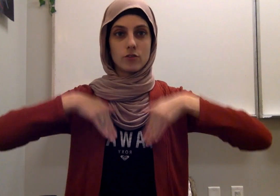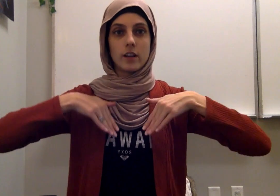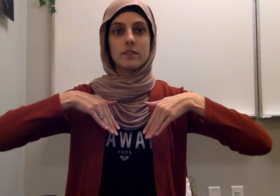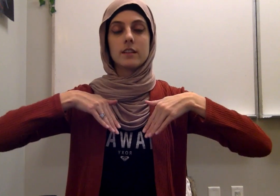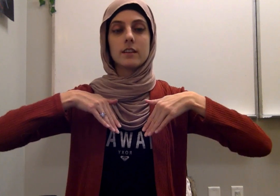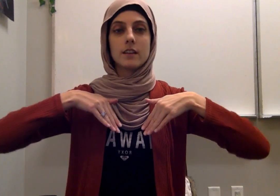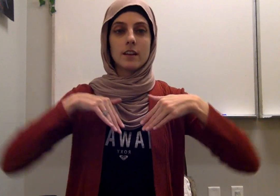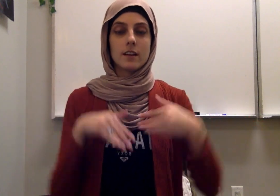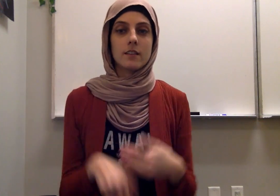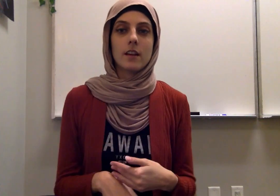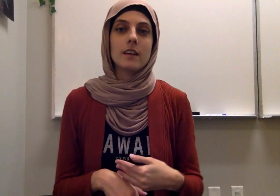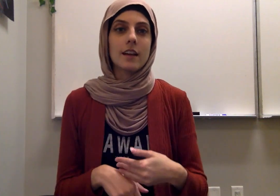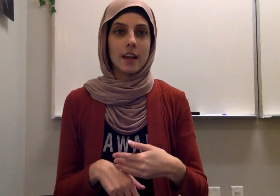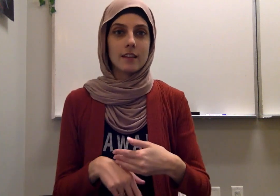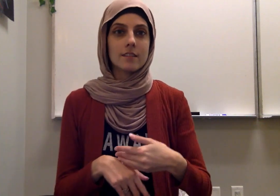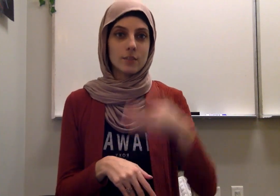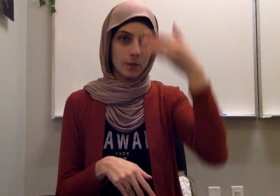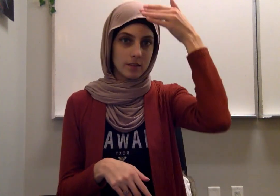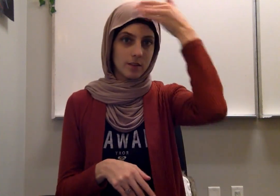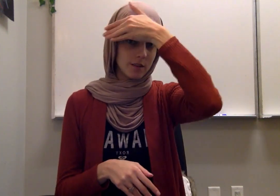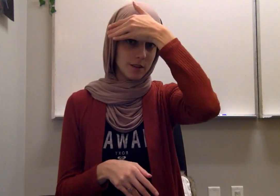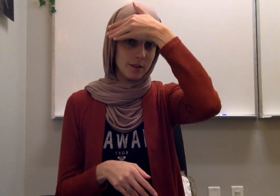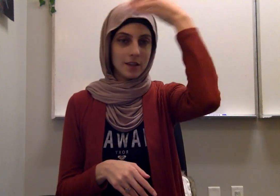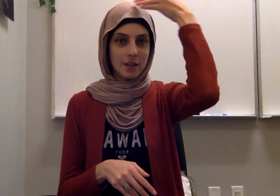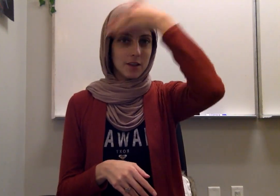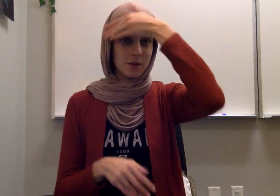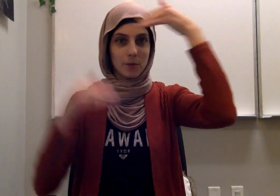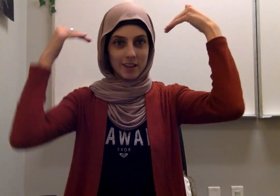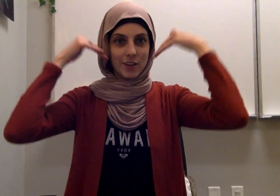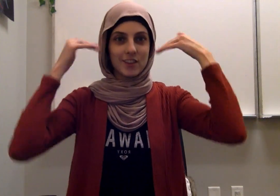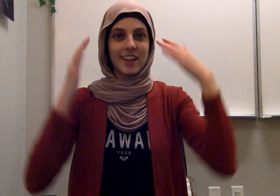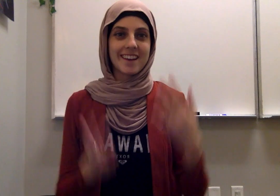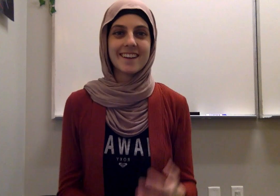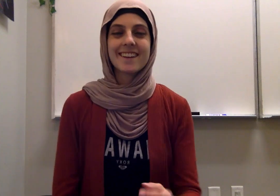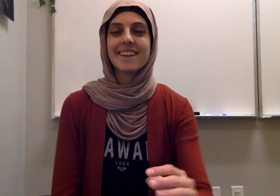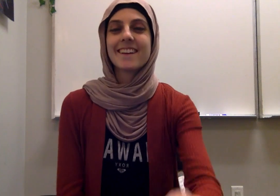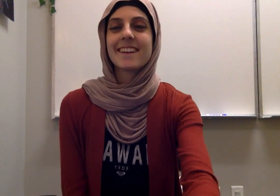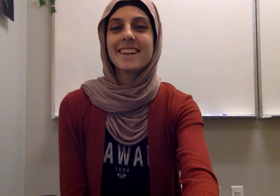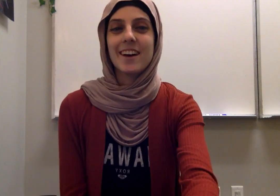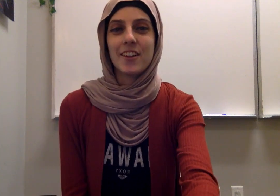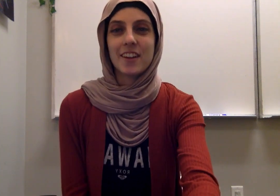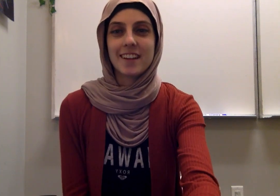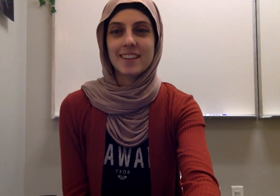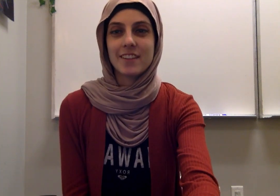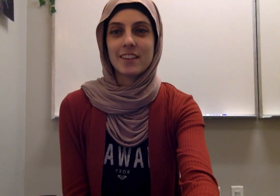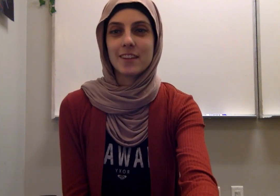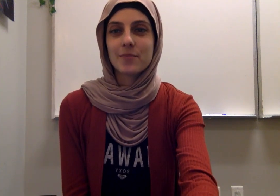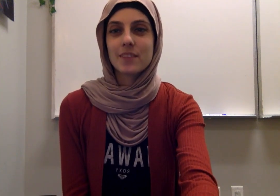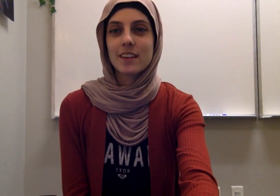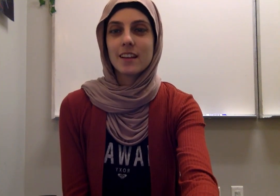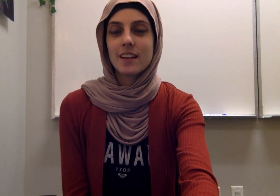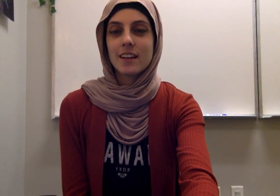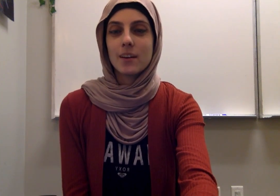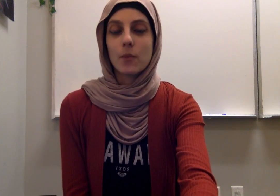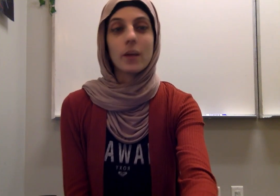Straight. Okay, again, depends on what it looks like, how long it is and everything.